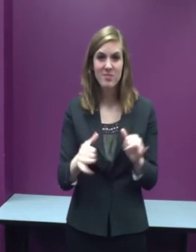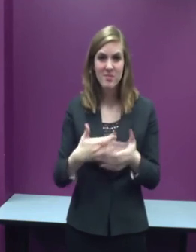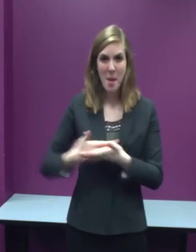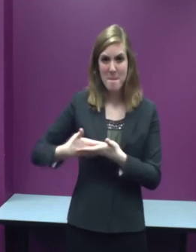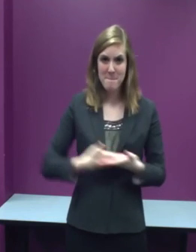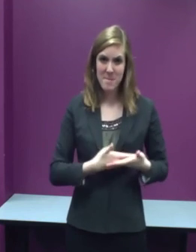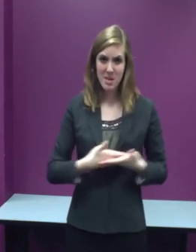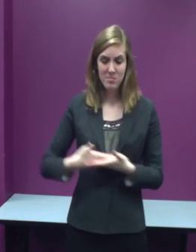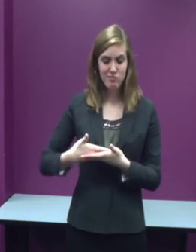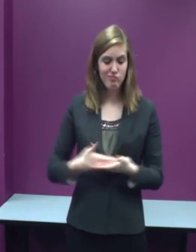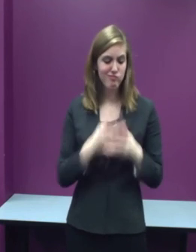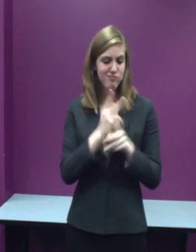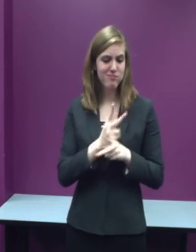again.